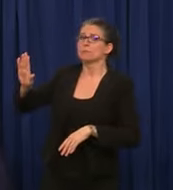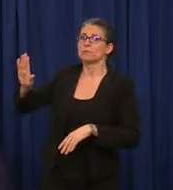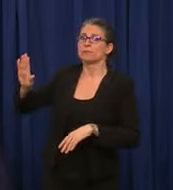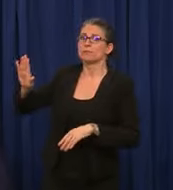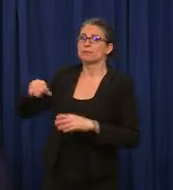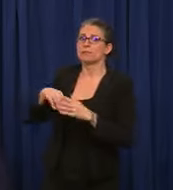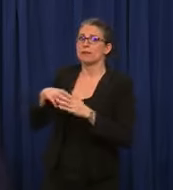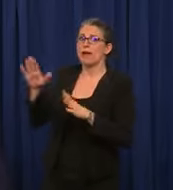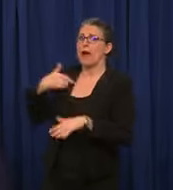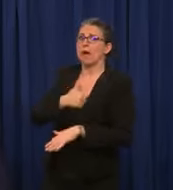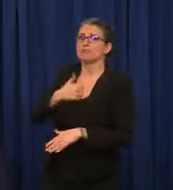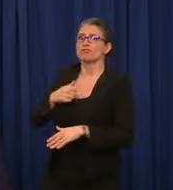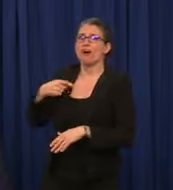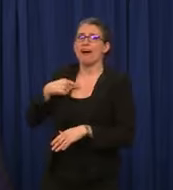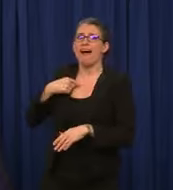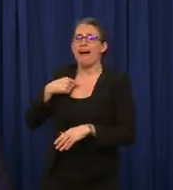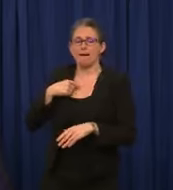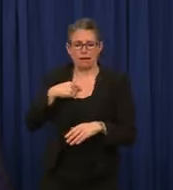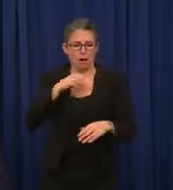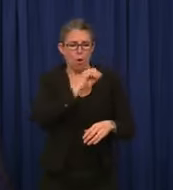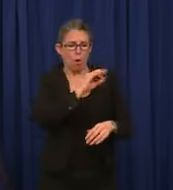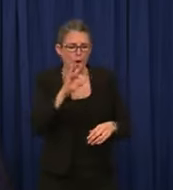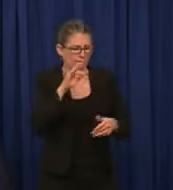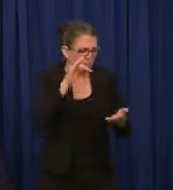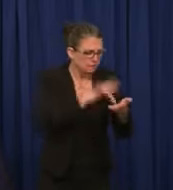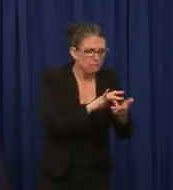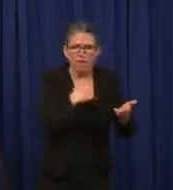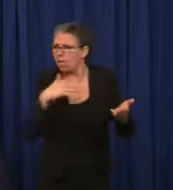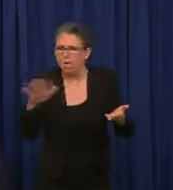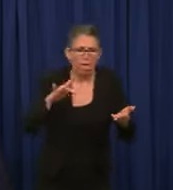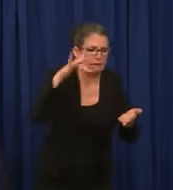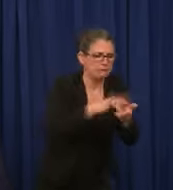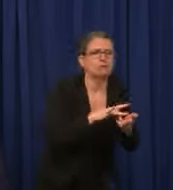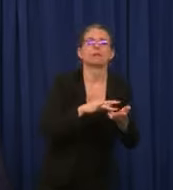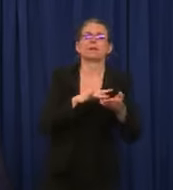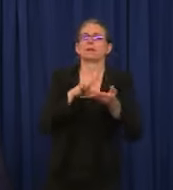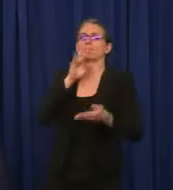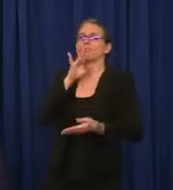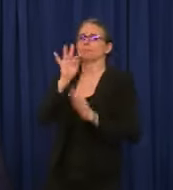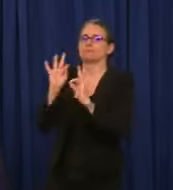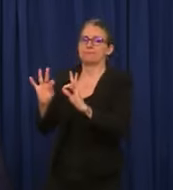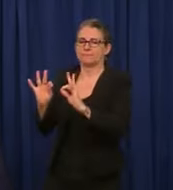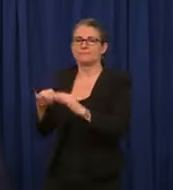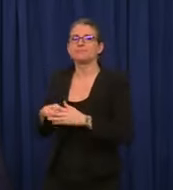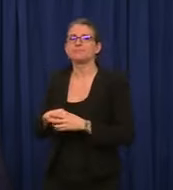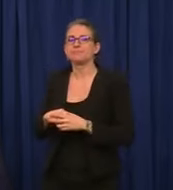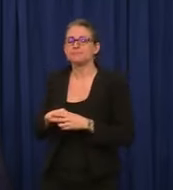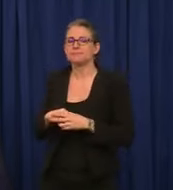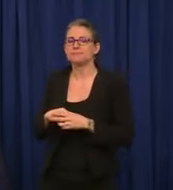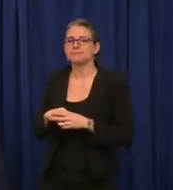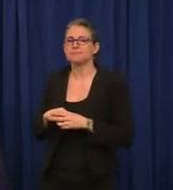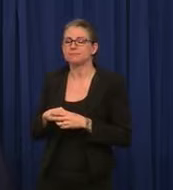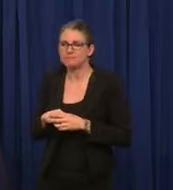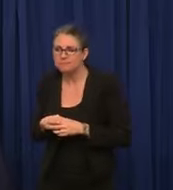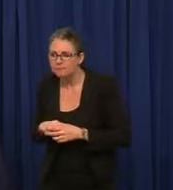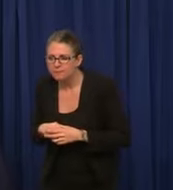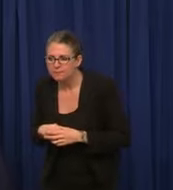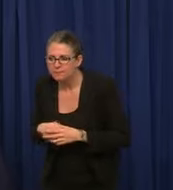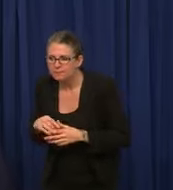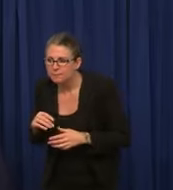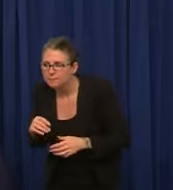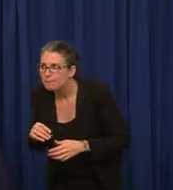doing. I apologize. I had emailed my questions in too, but you've previously used some of the country top zones to compare